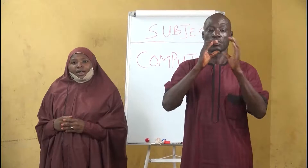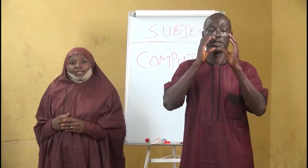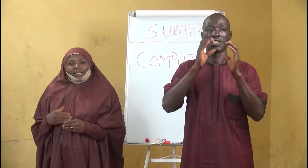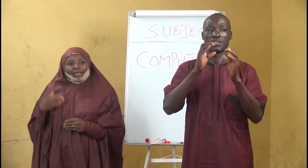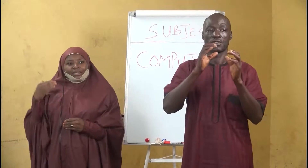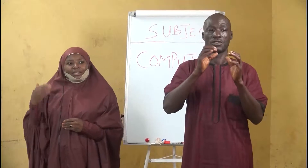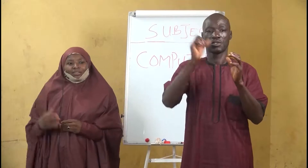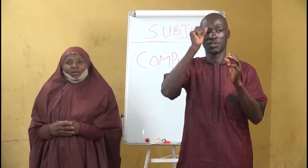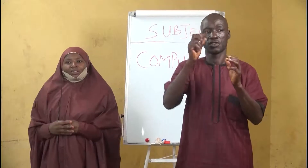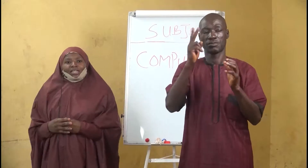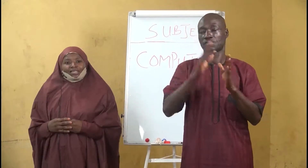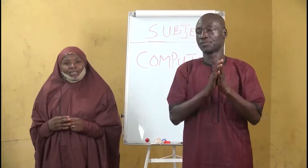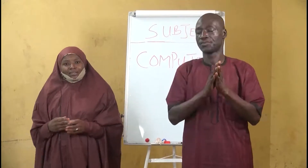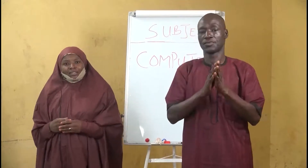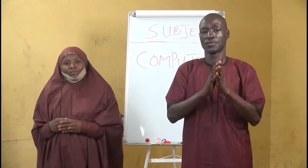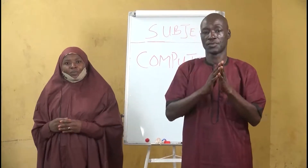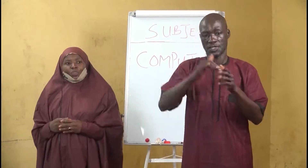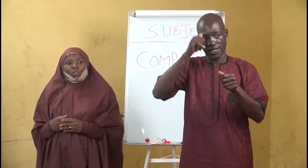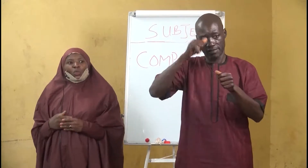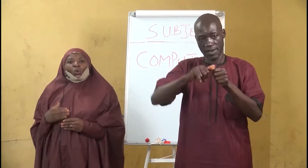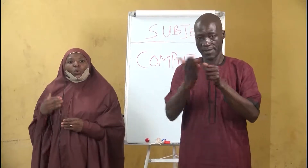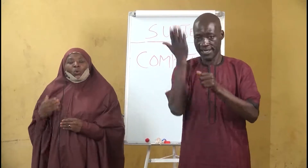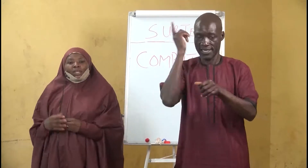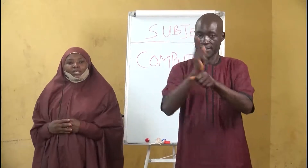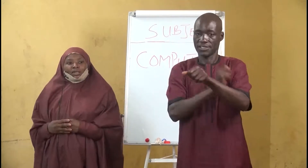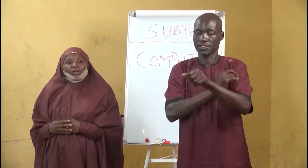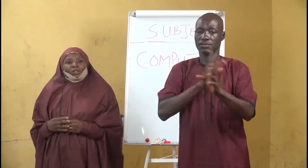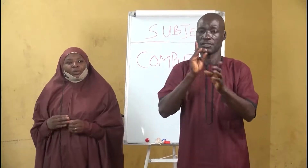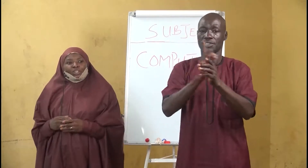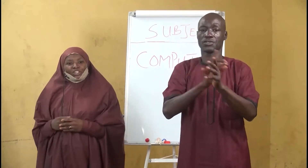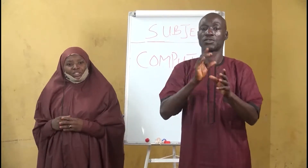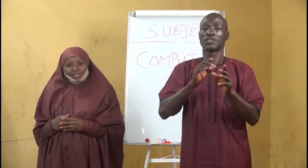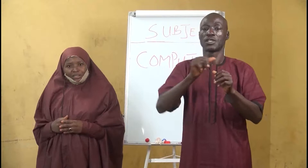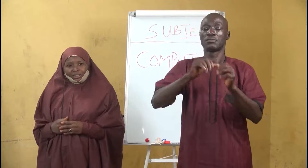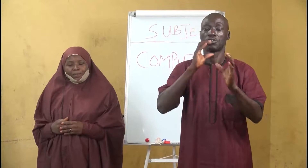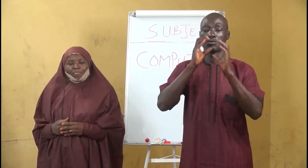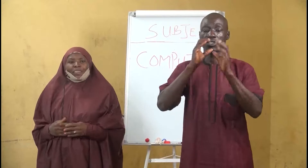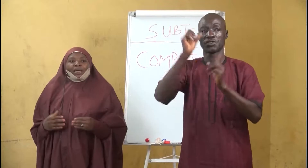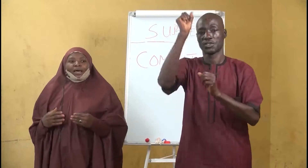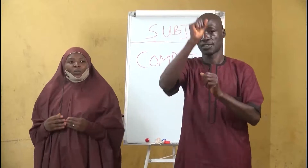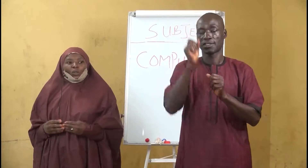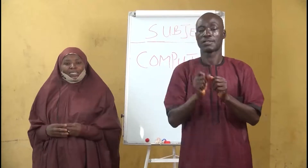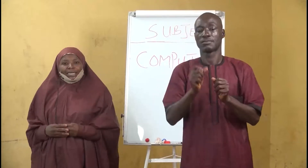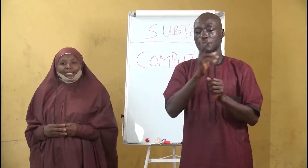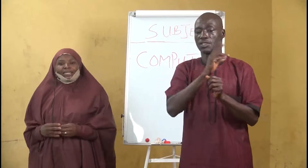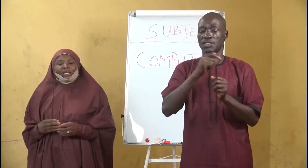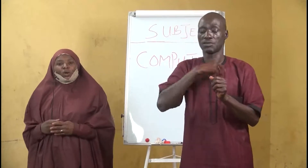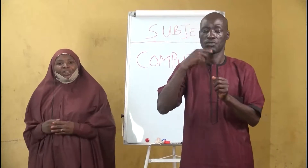As I earlier discussed last lesson, we discussed about communication system, and we said the